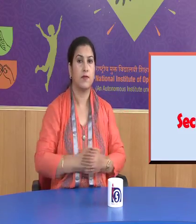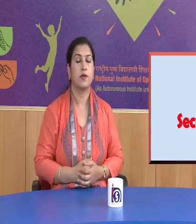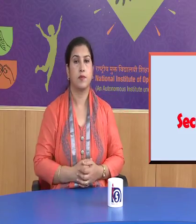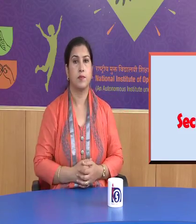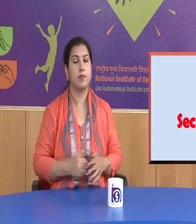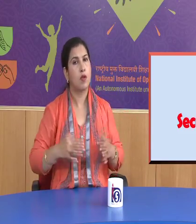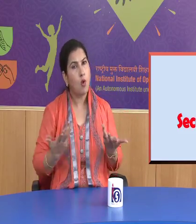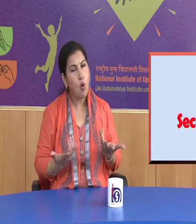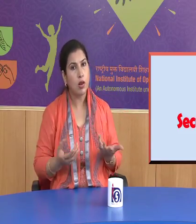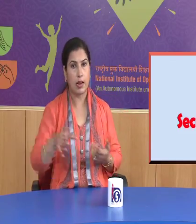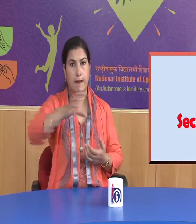a region,